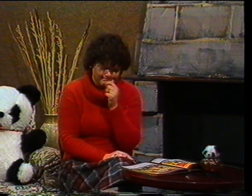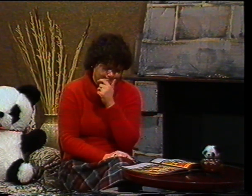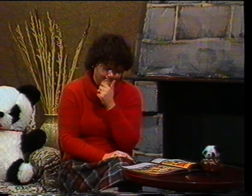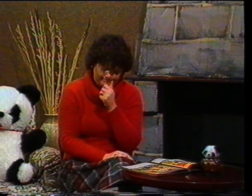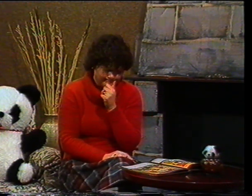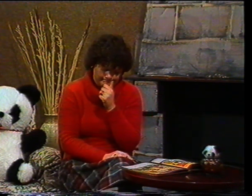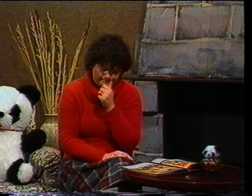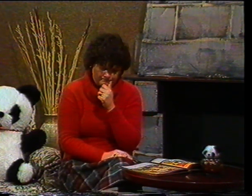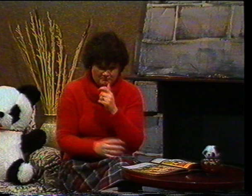thing, and they thought,